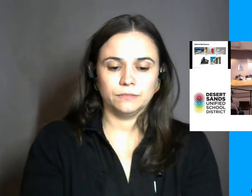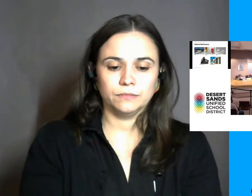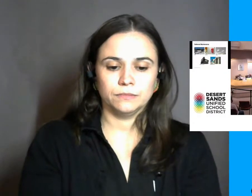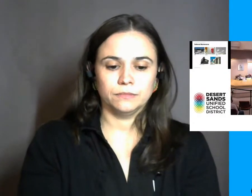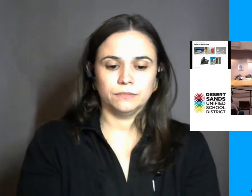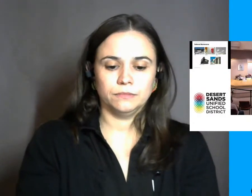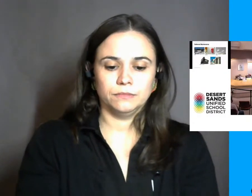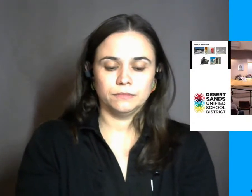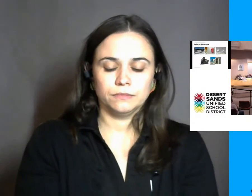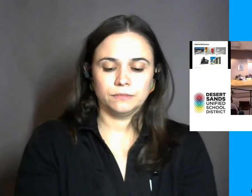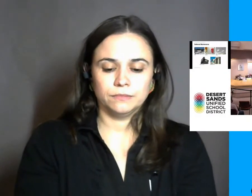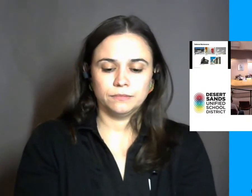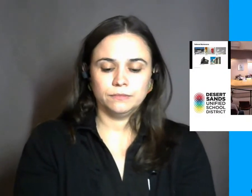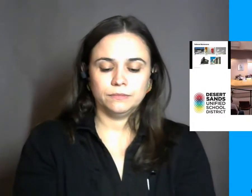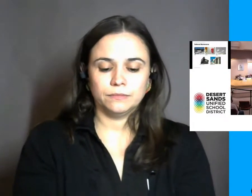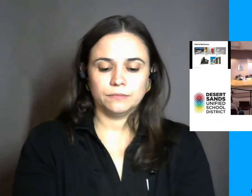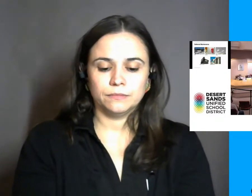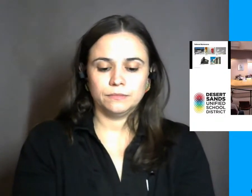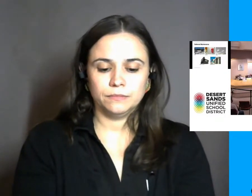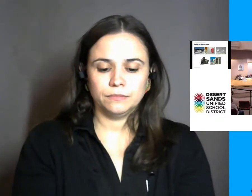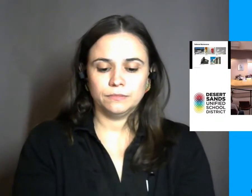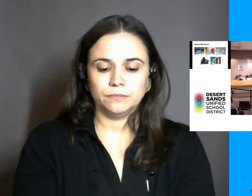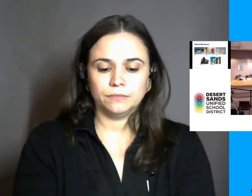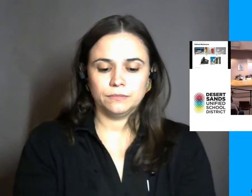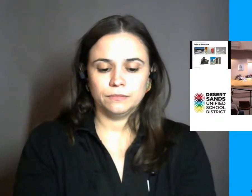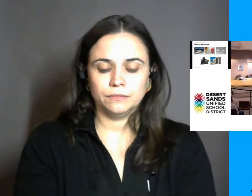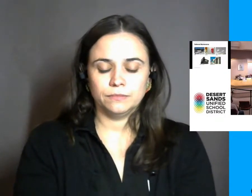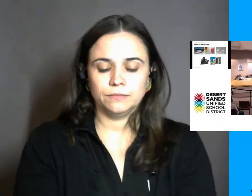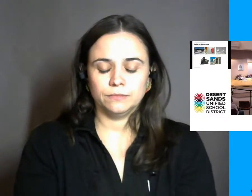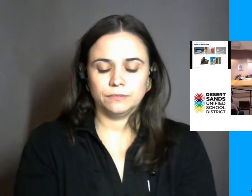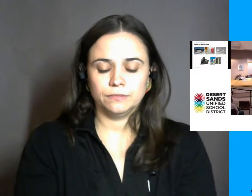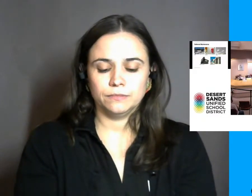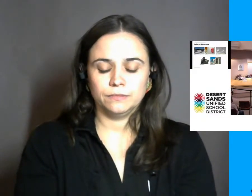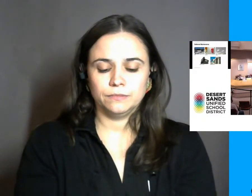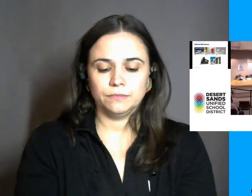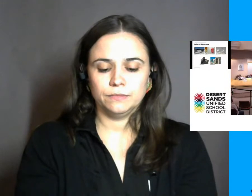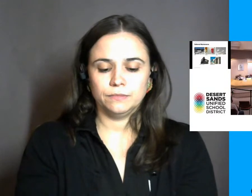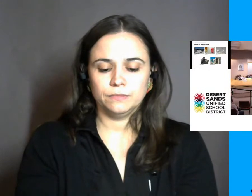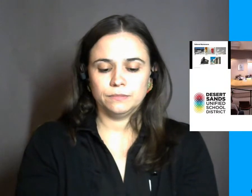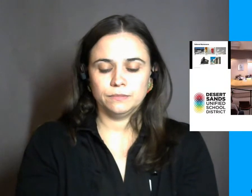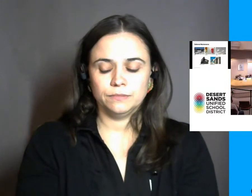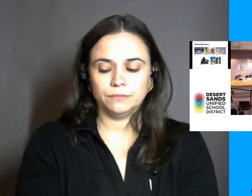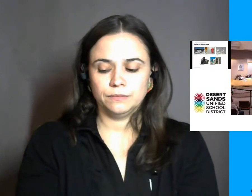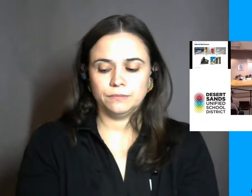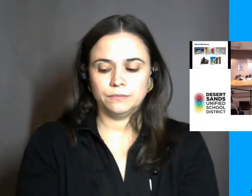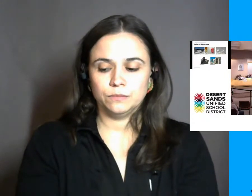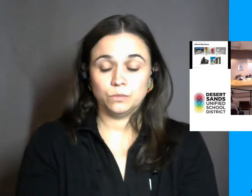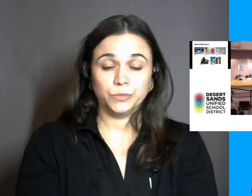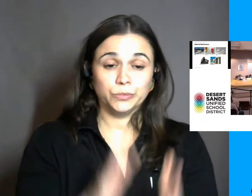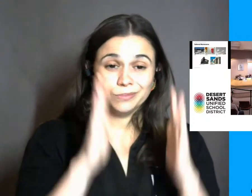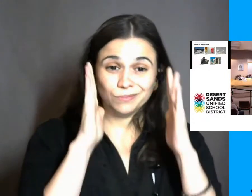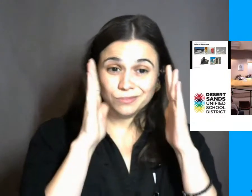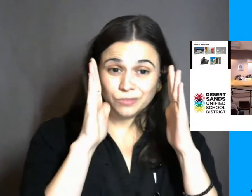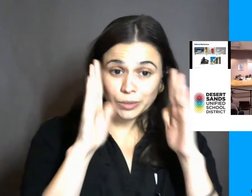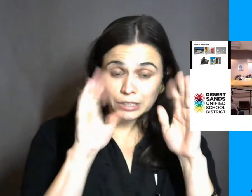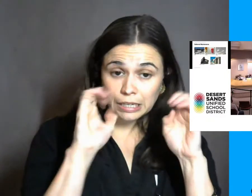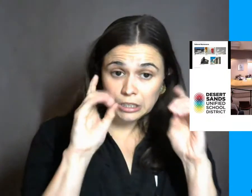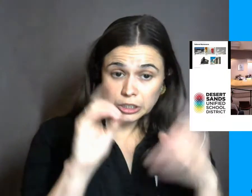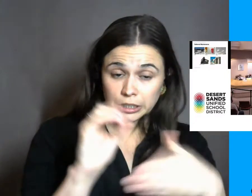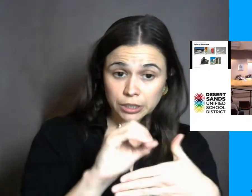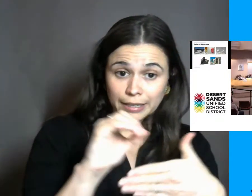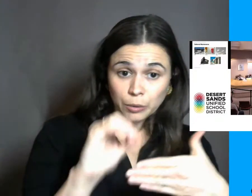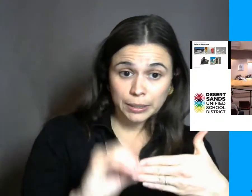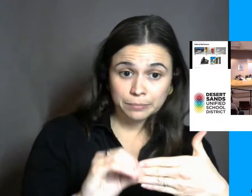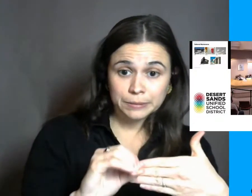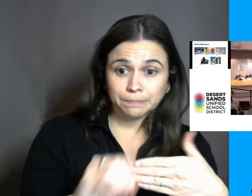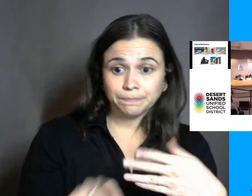we identified groups or scopes of work. There are some infrastructure items that obviously will need to be taken care of.